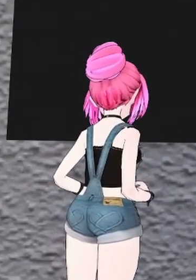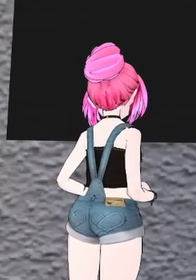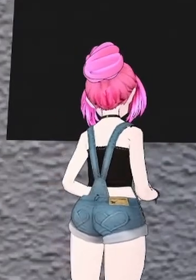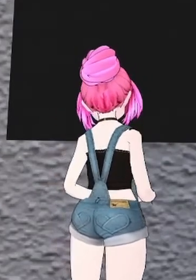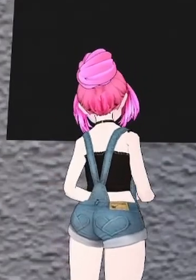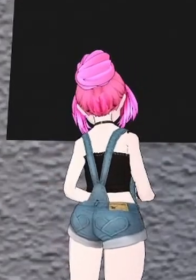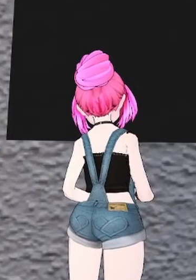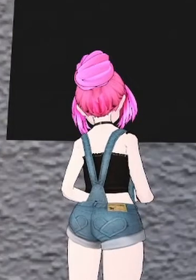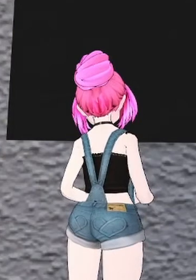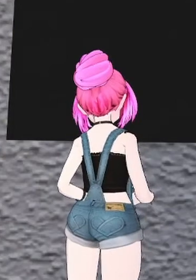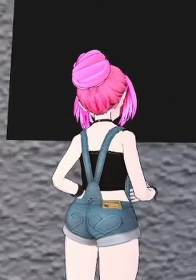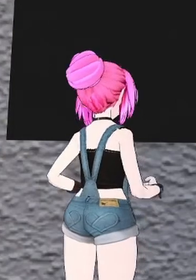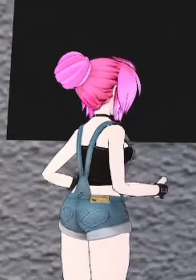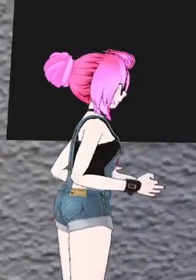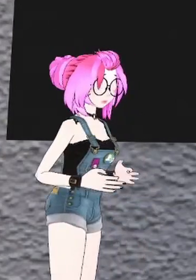Paige, teach us a sign.